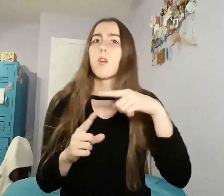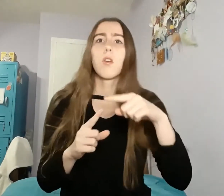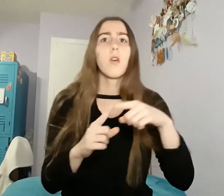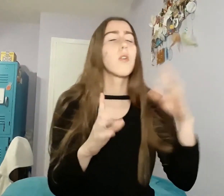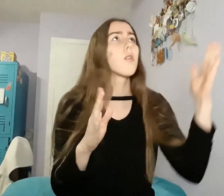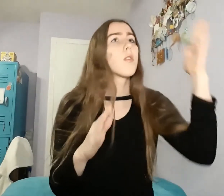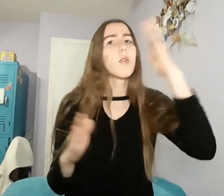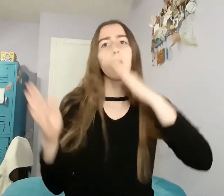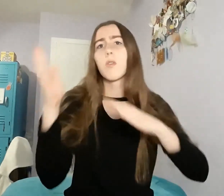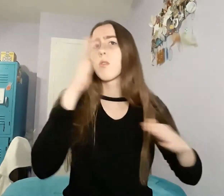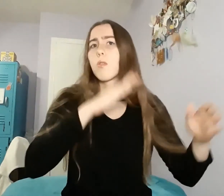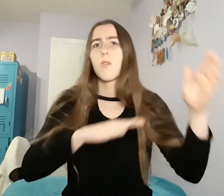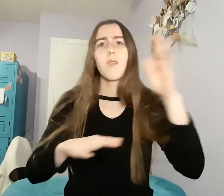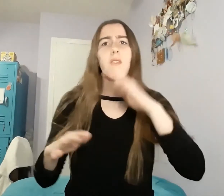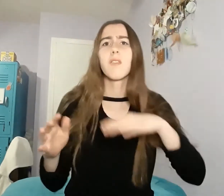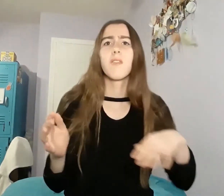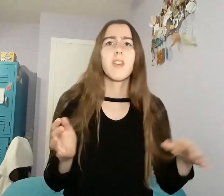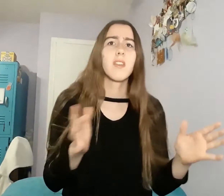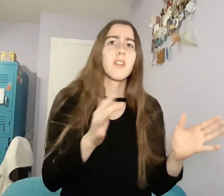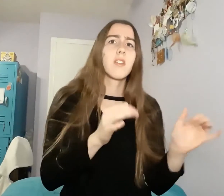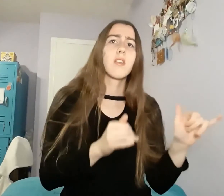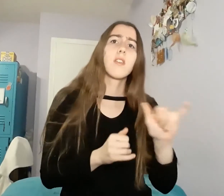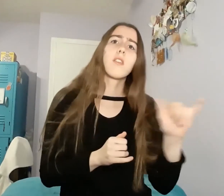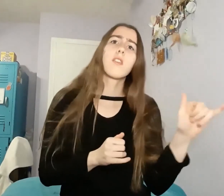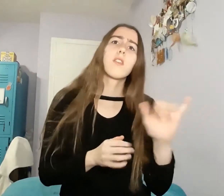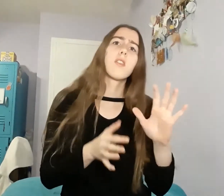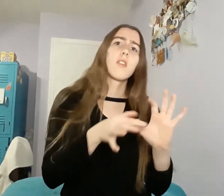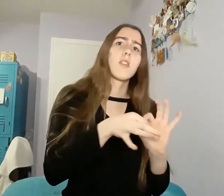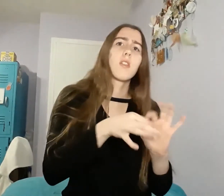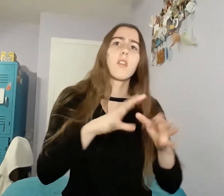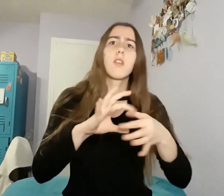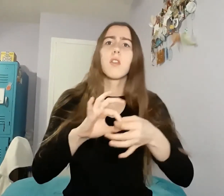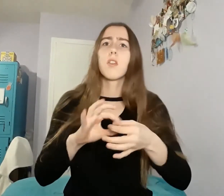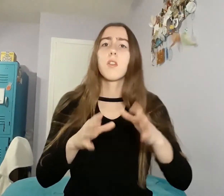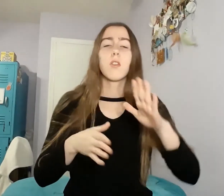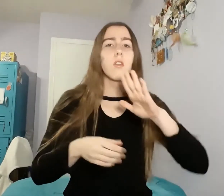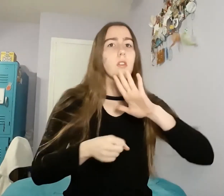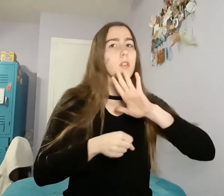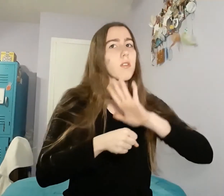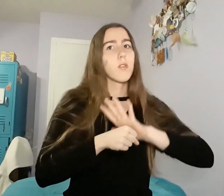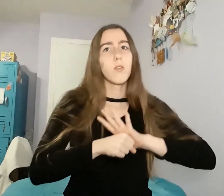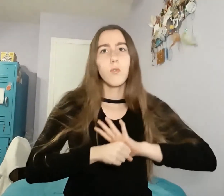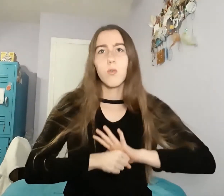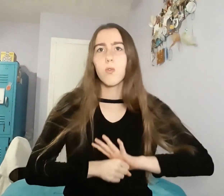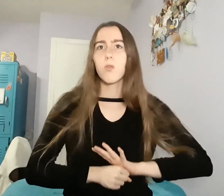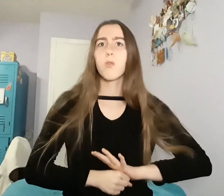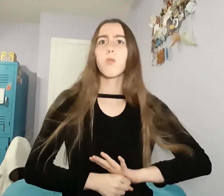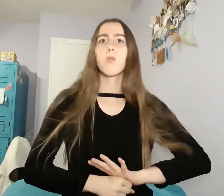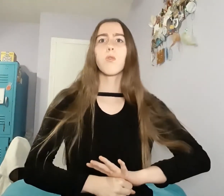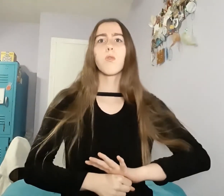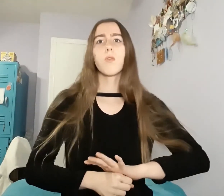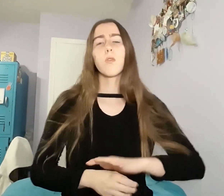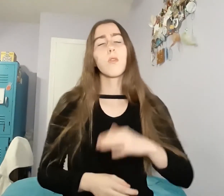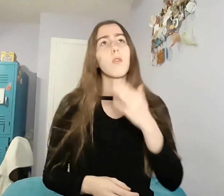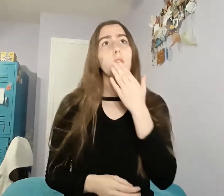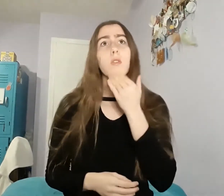scared, when the chains of anxiety have brought me to my